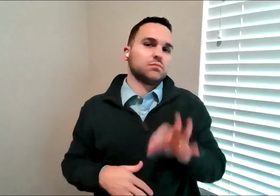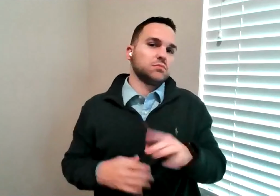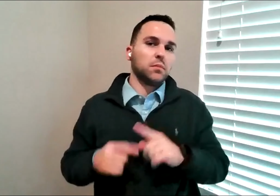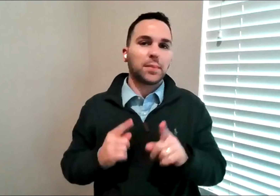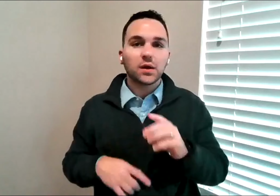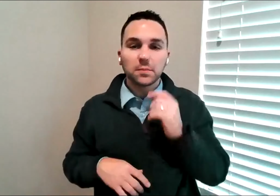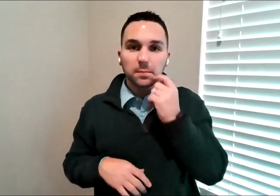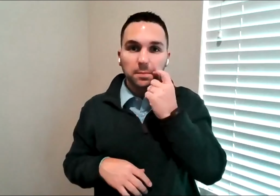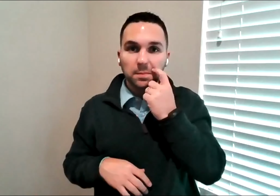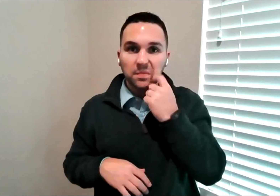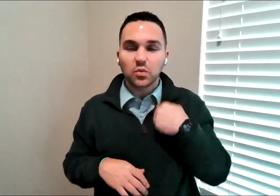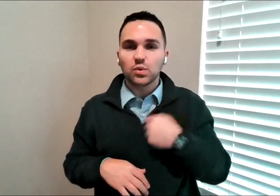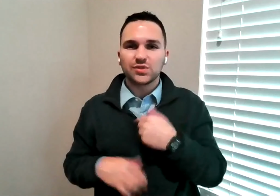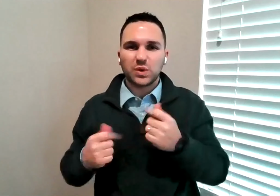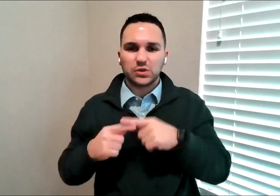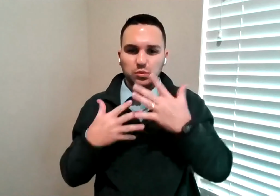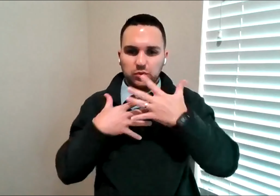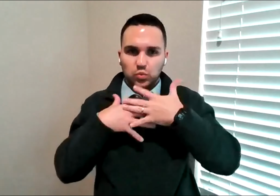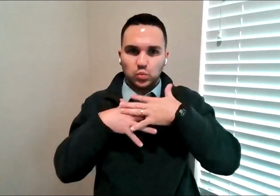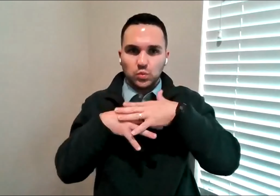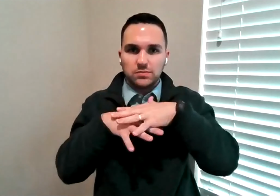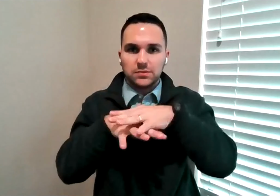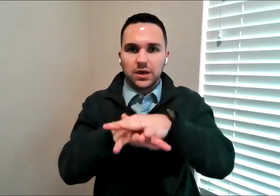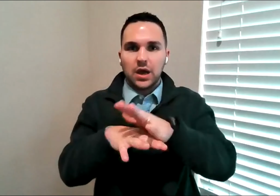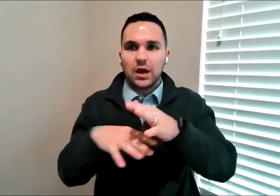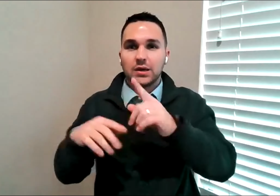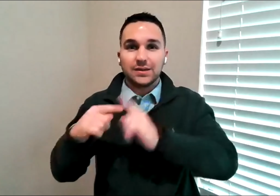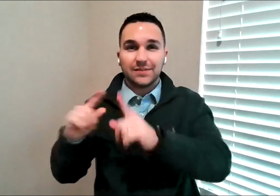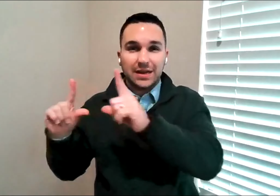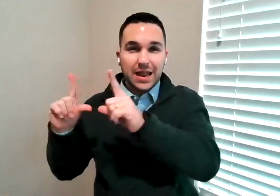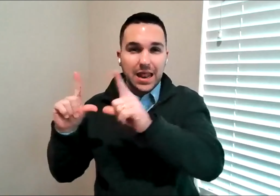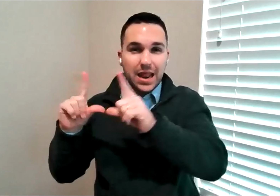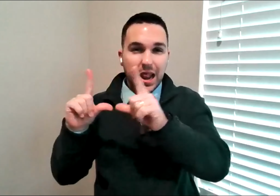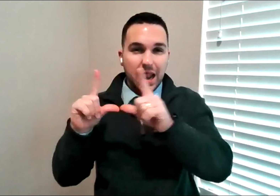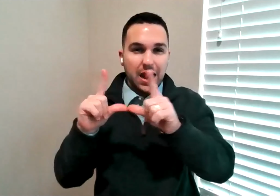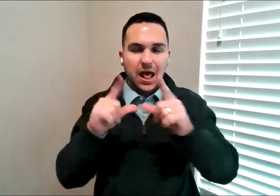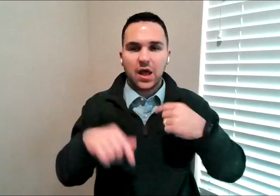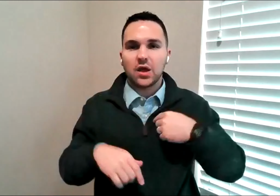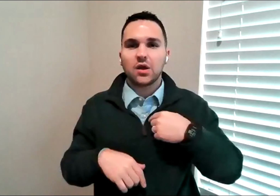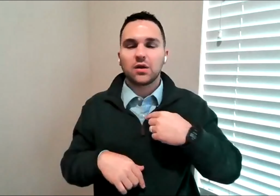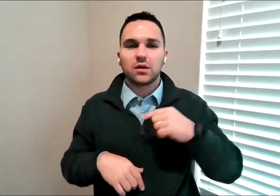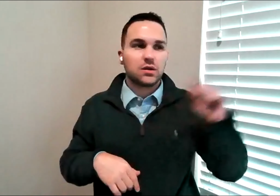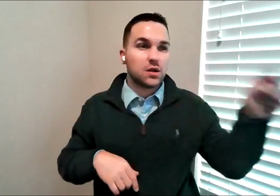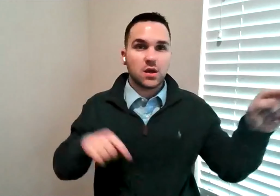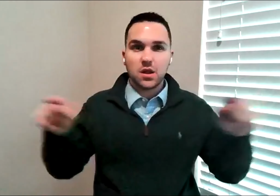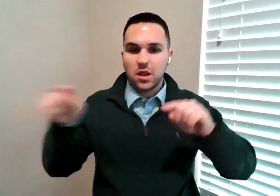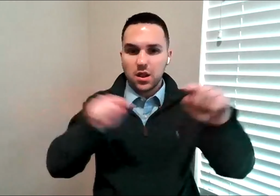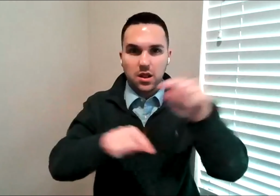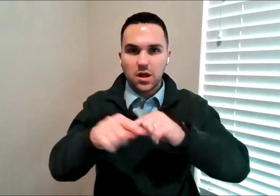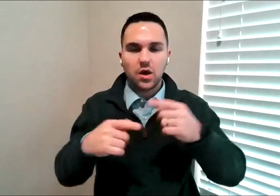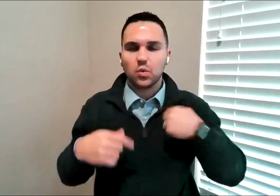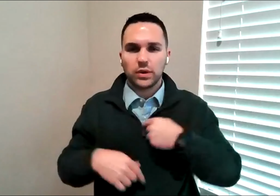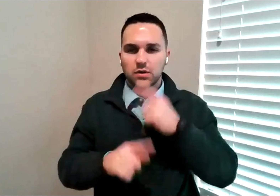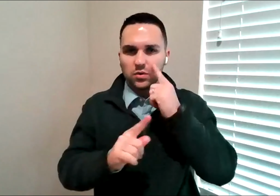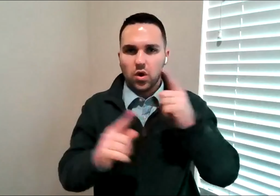trying to streamline and get all of these different licensing pieces that live here and here and here and all into one